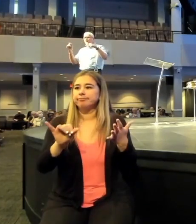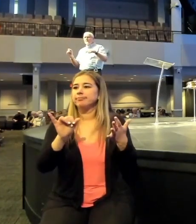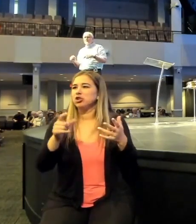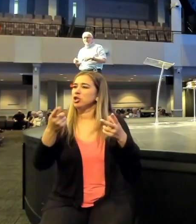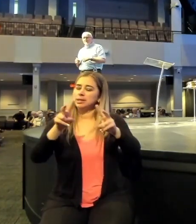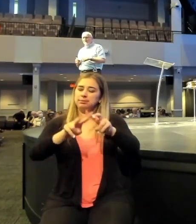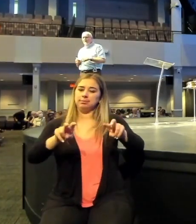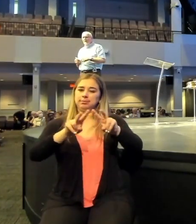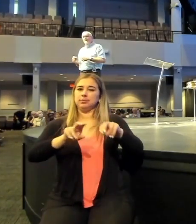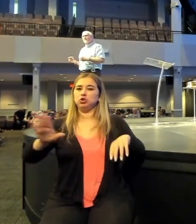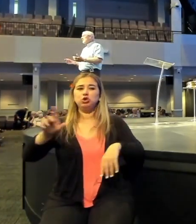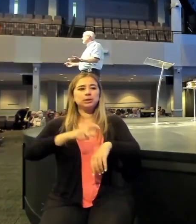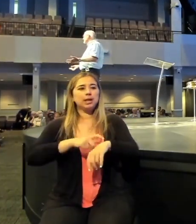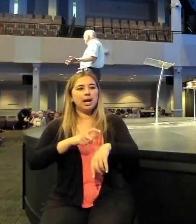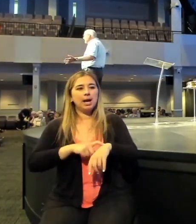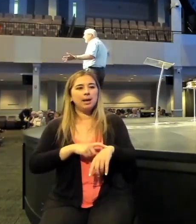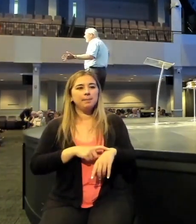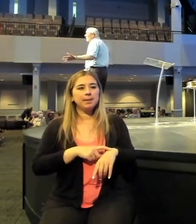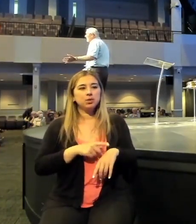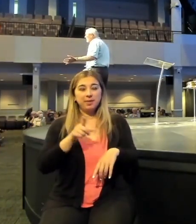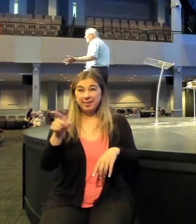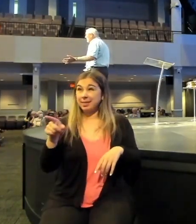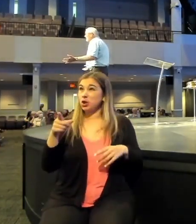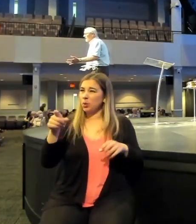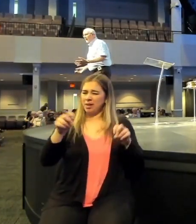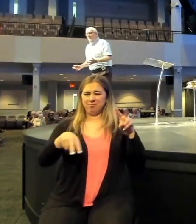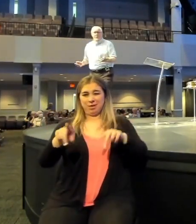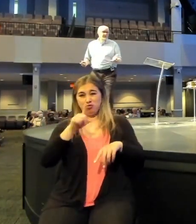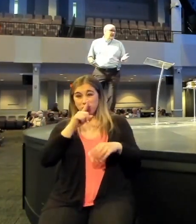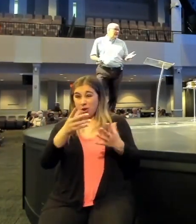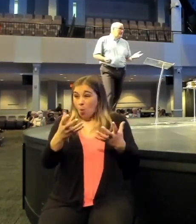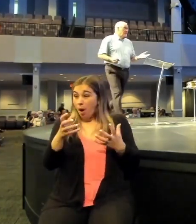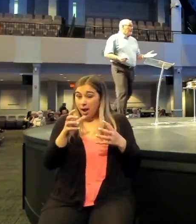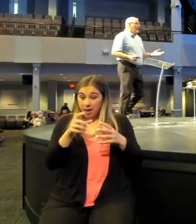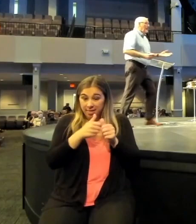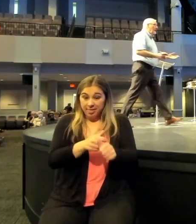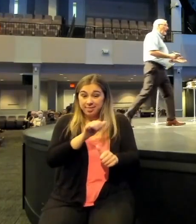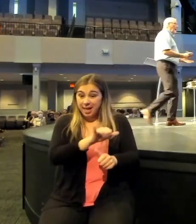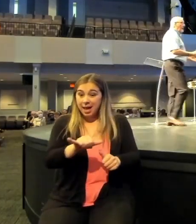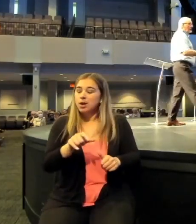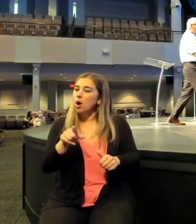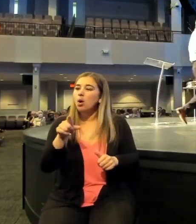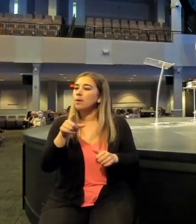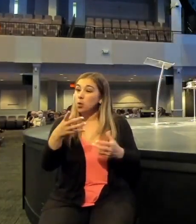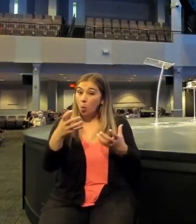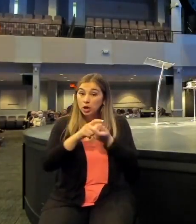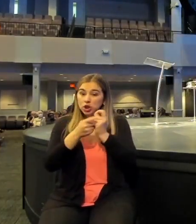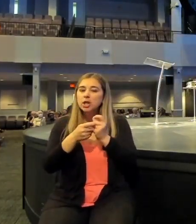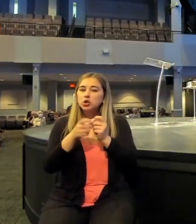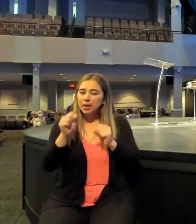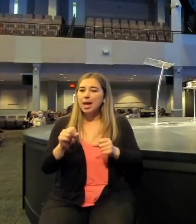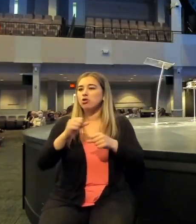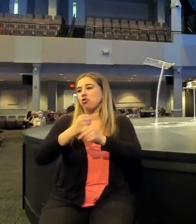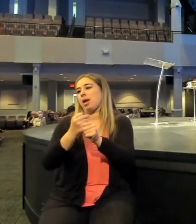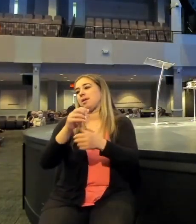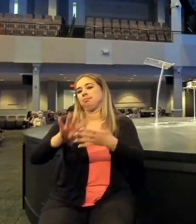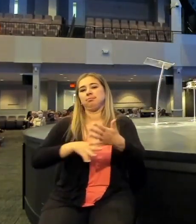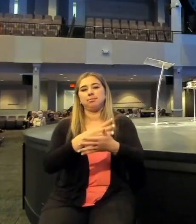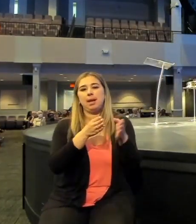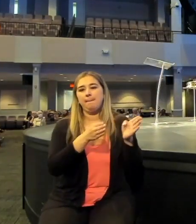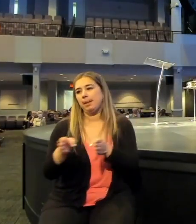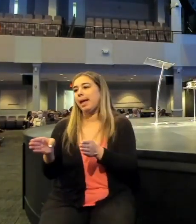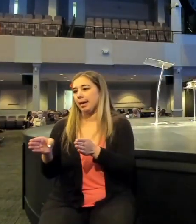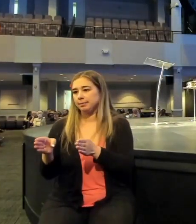do an analysis and then say, is this really how I want to do it? It's called creating a, not only a plan, part of your plan is creating